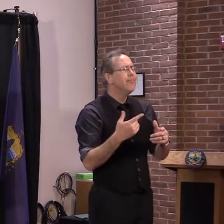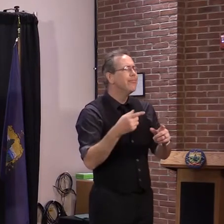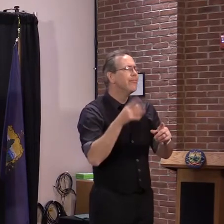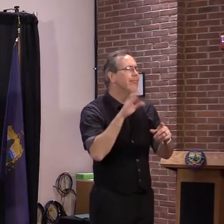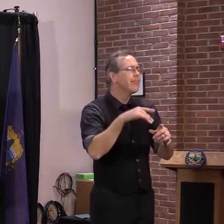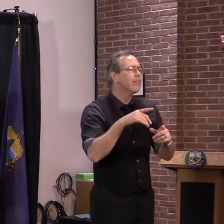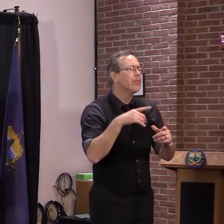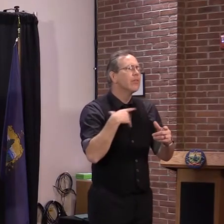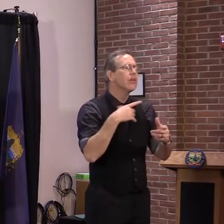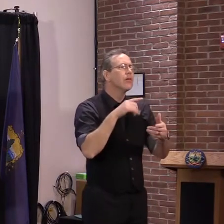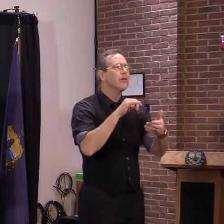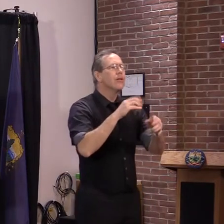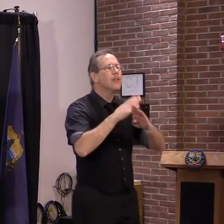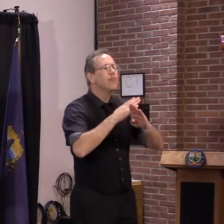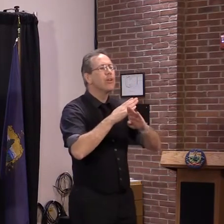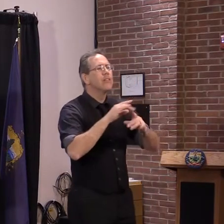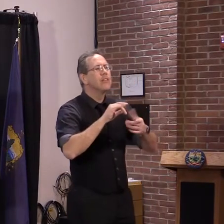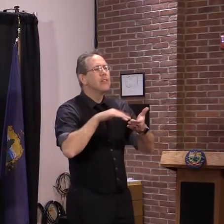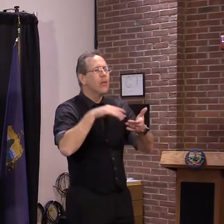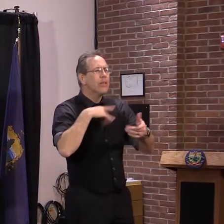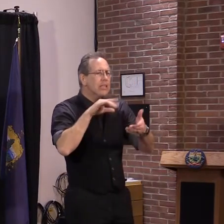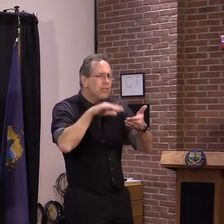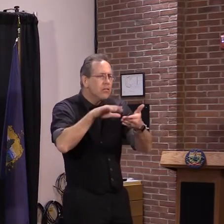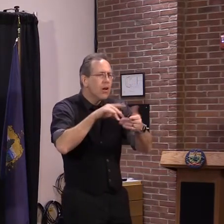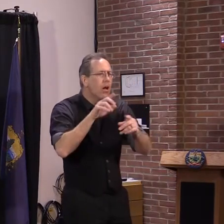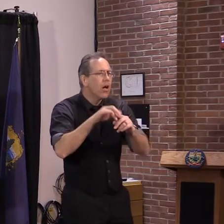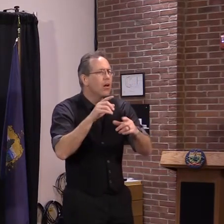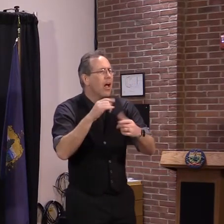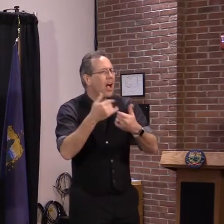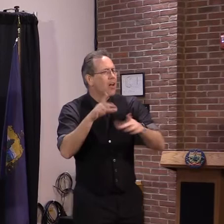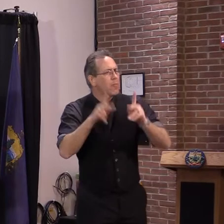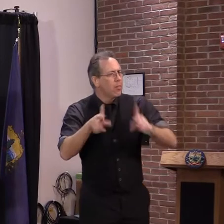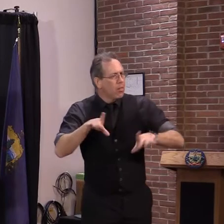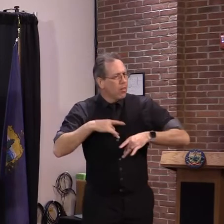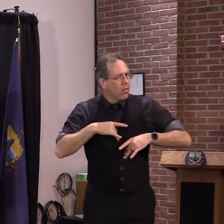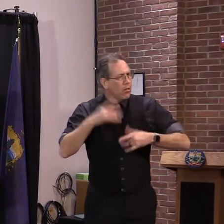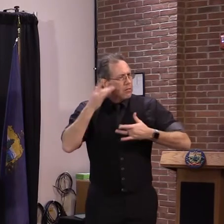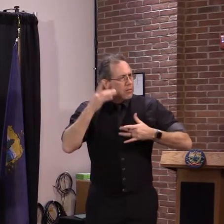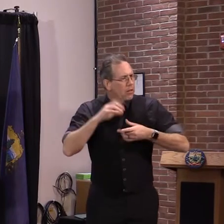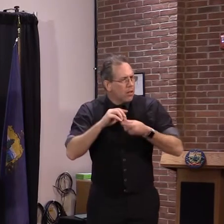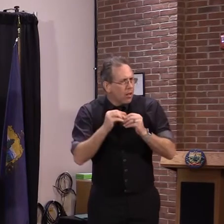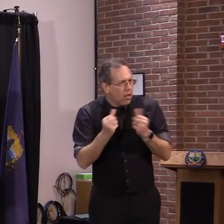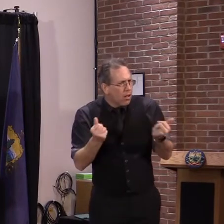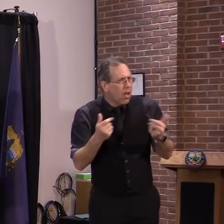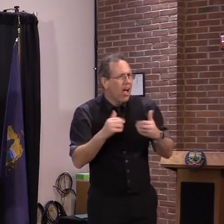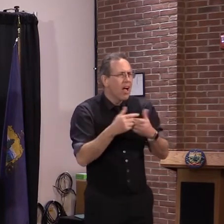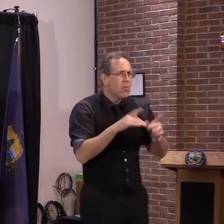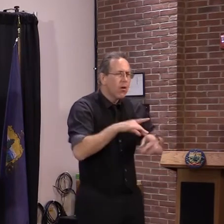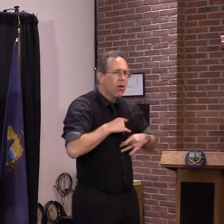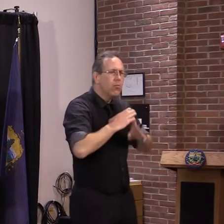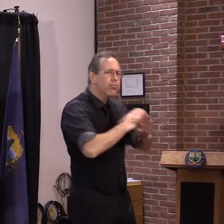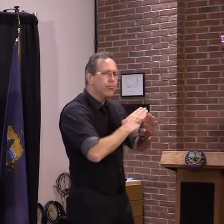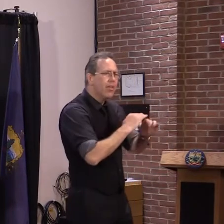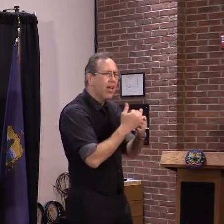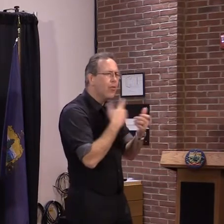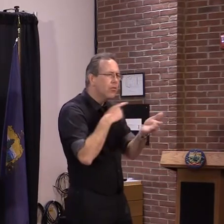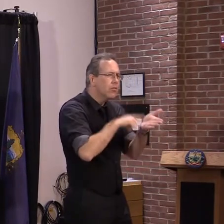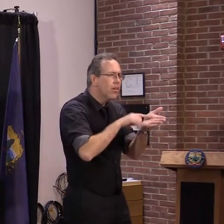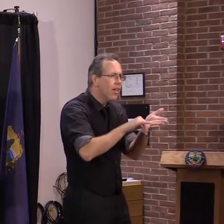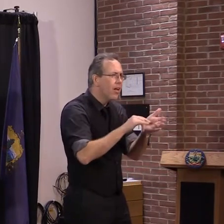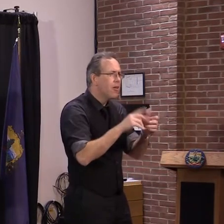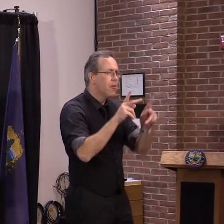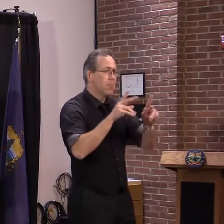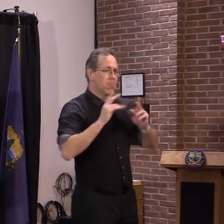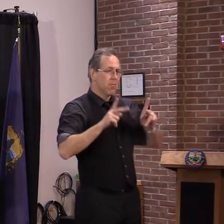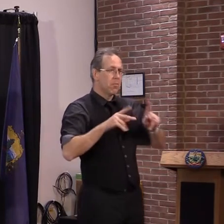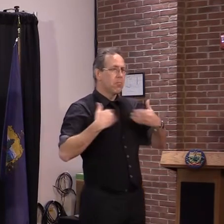we're going to make some maturation in our ability to understand how well people have retained memory cells and